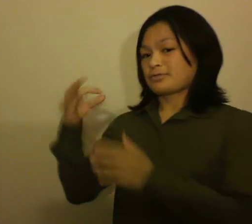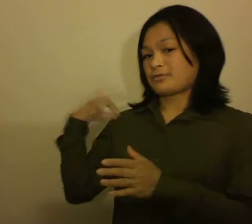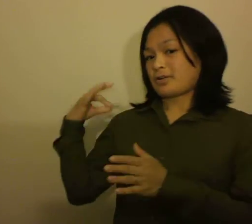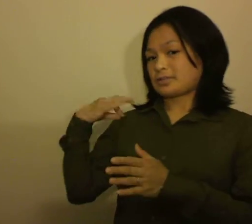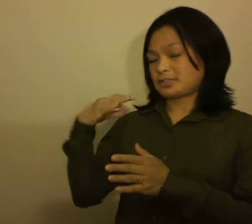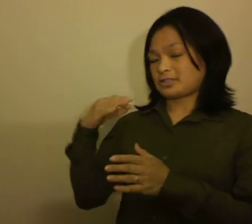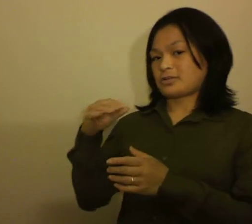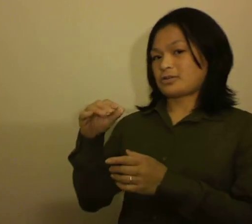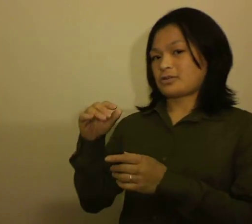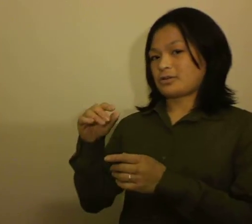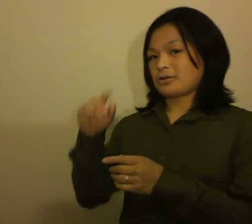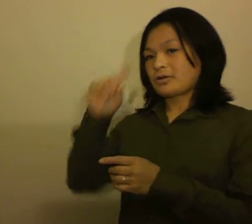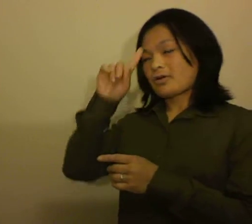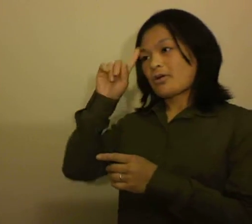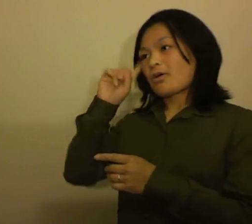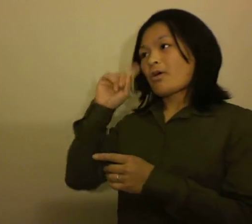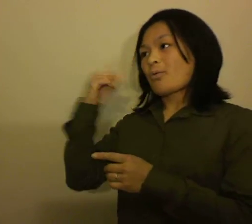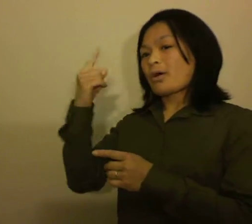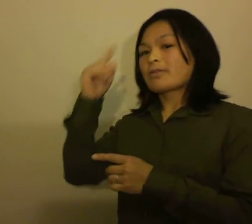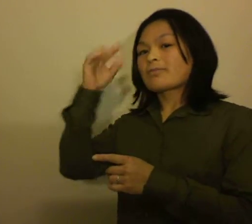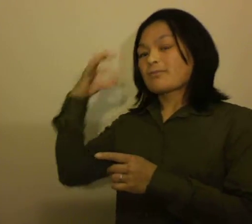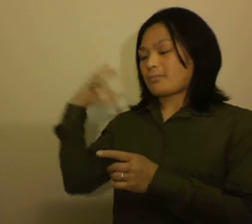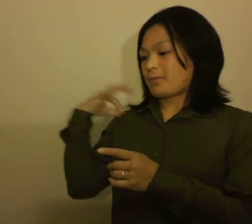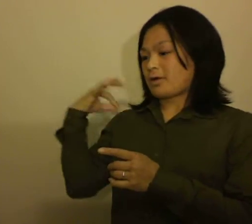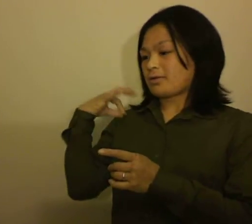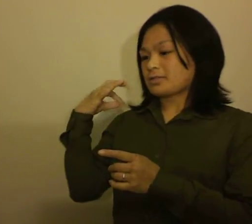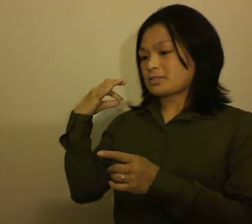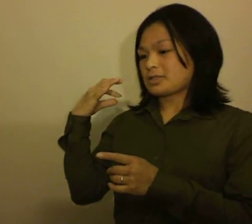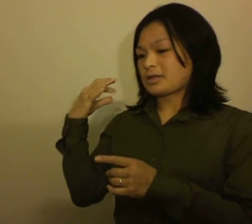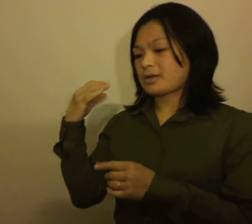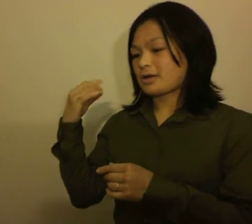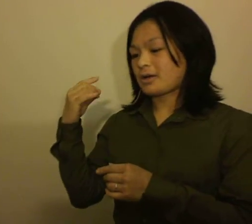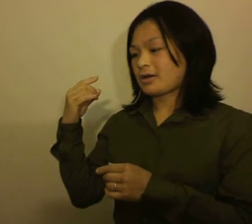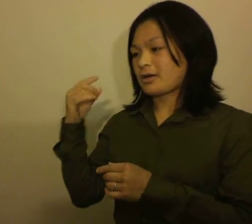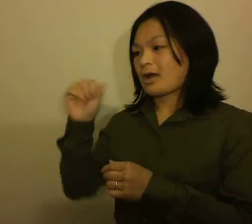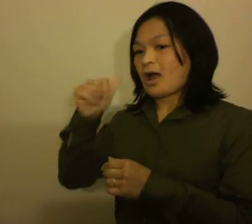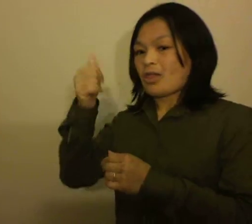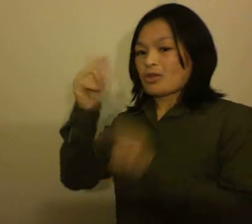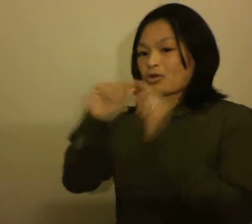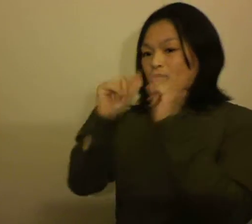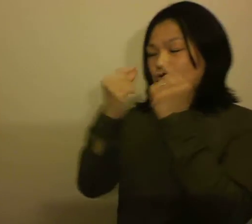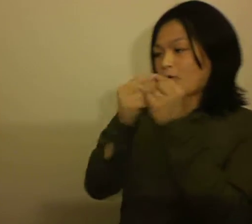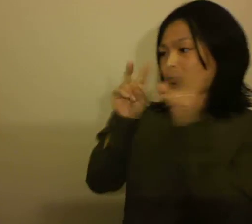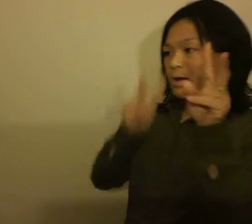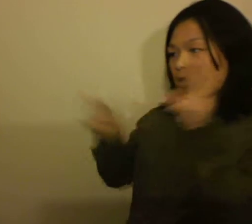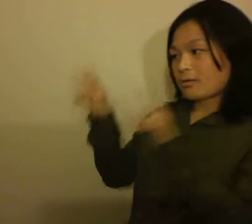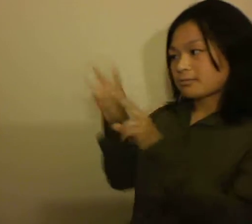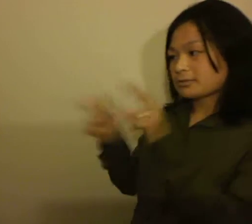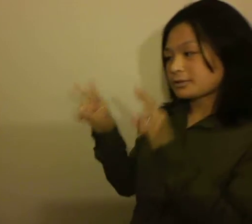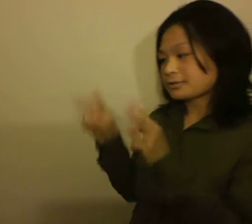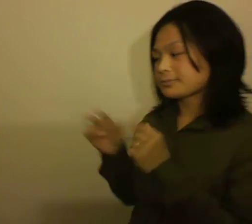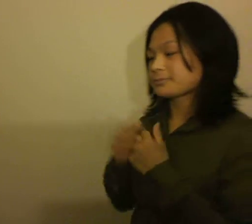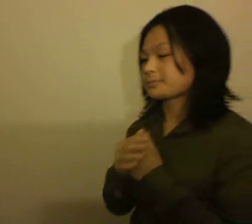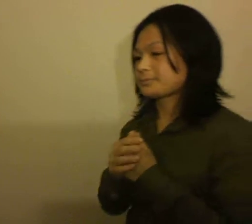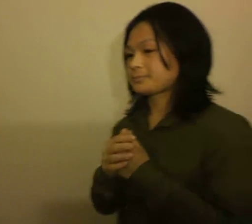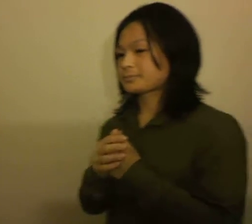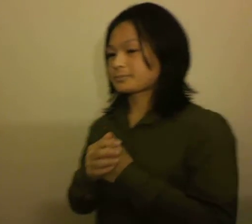have one partner to volunteer, everyone else in the group will observe. And we're going to repeat this activity. Now tell